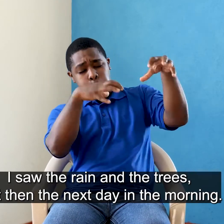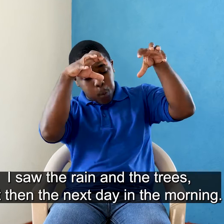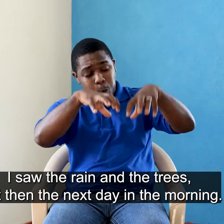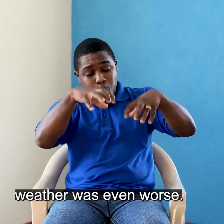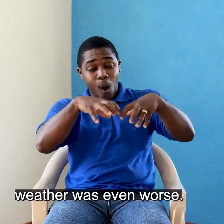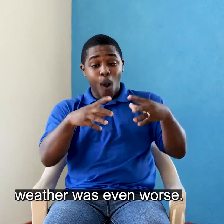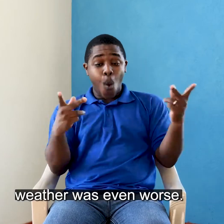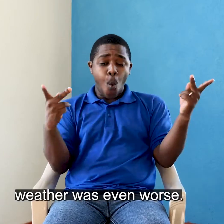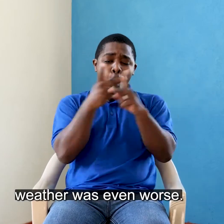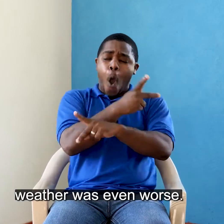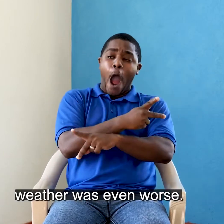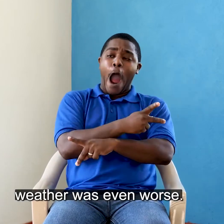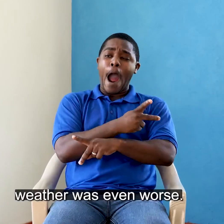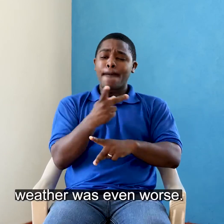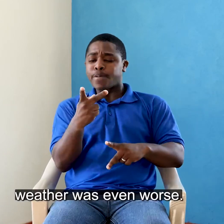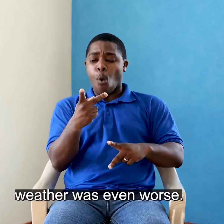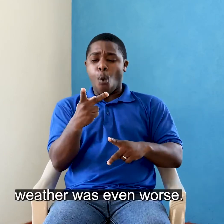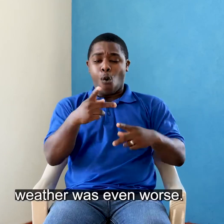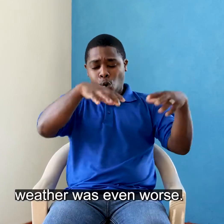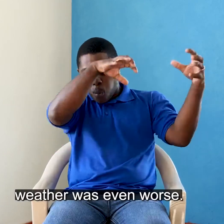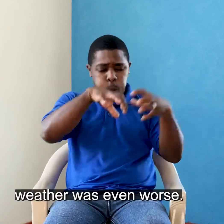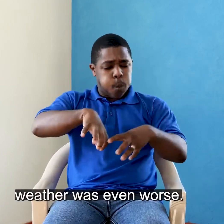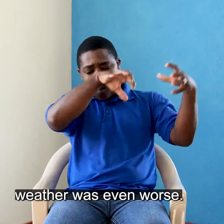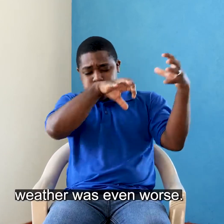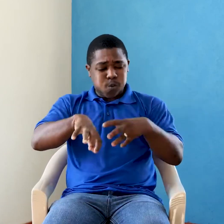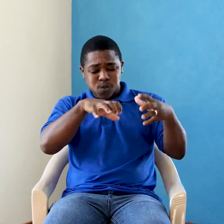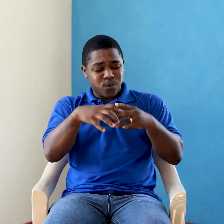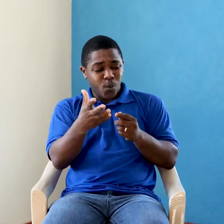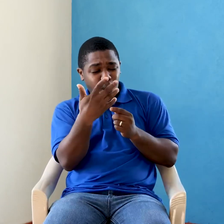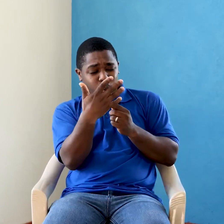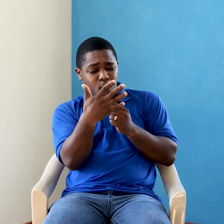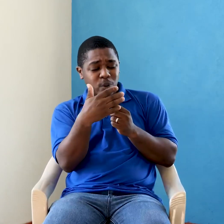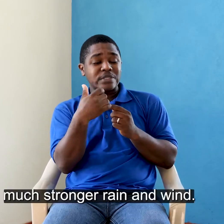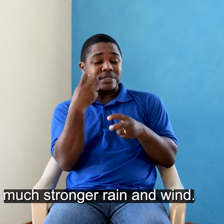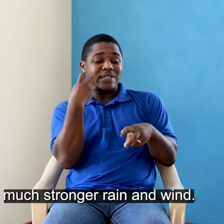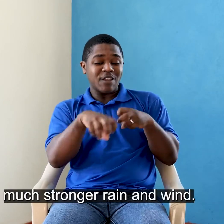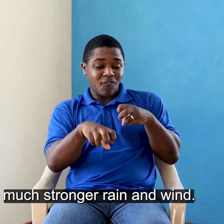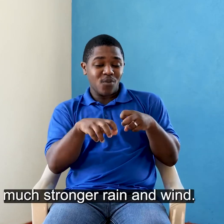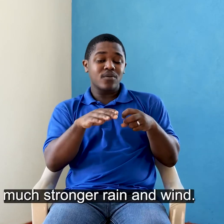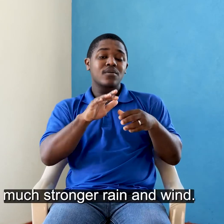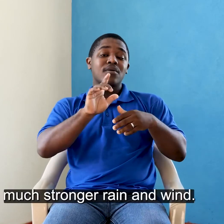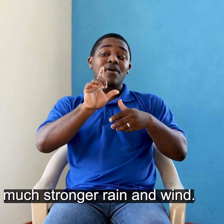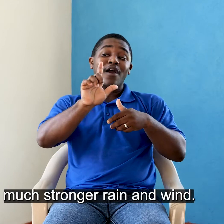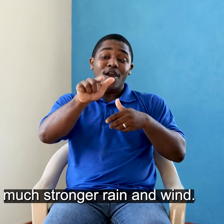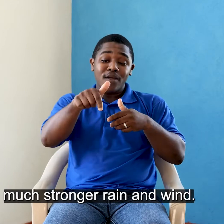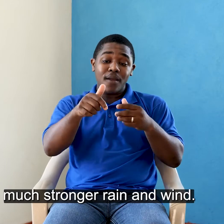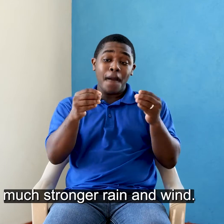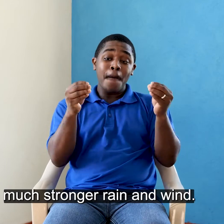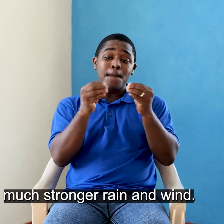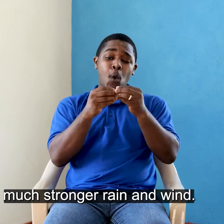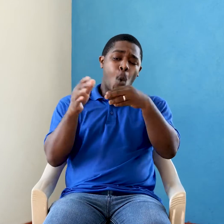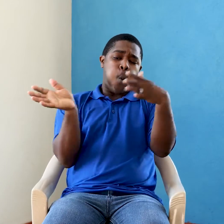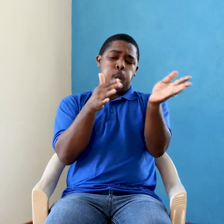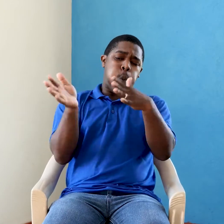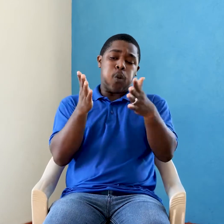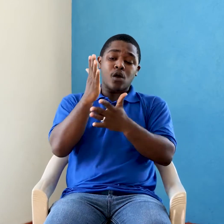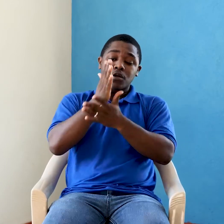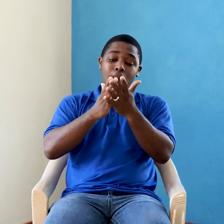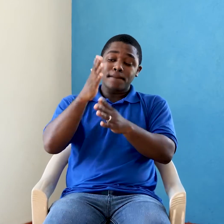morning, the weather was even worse. Much stronger winds and winds